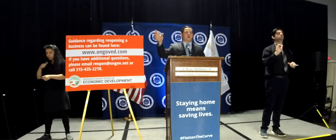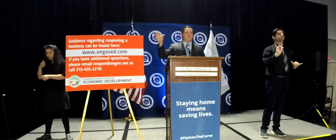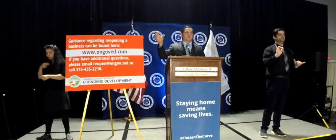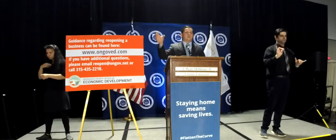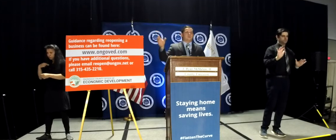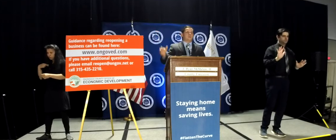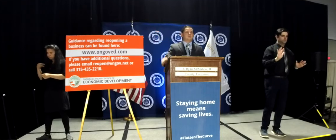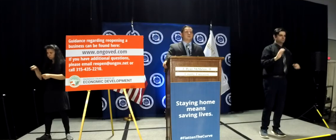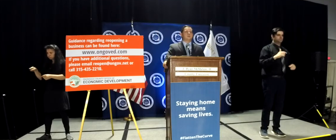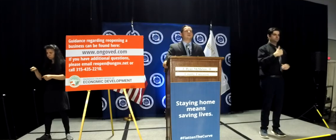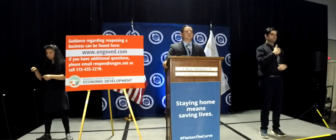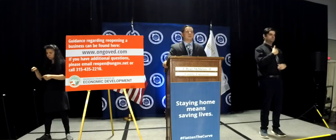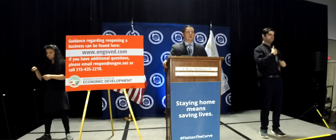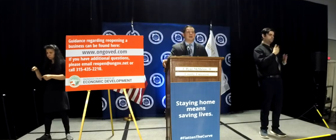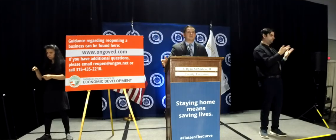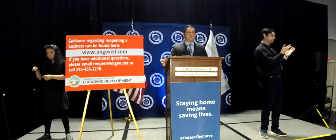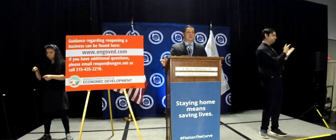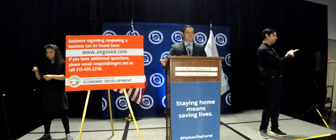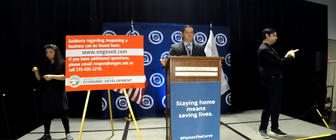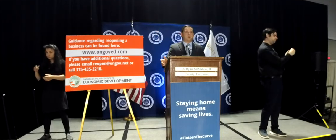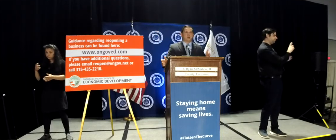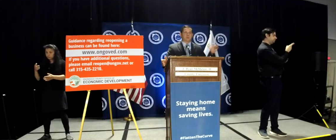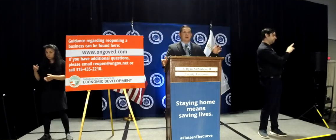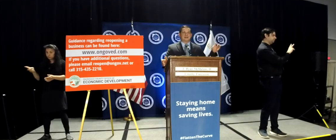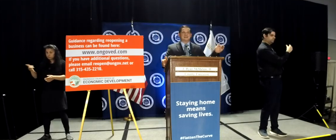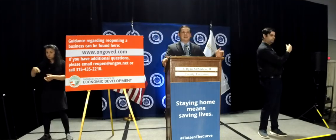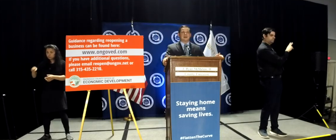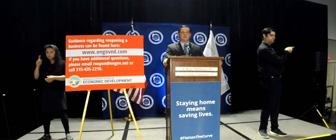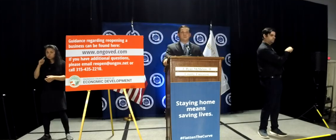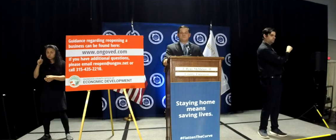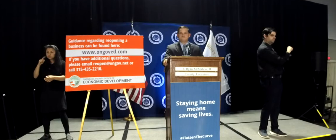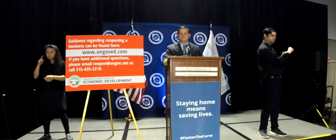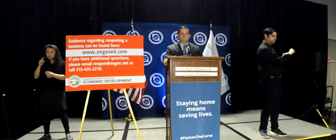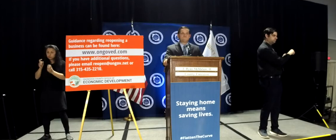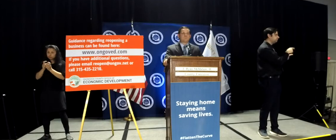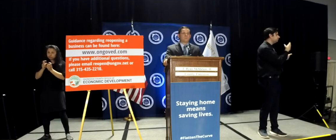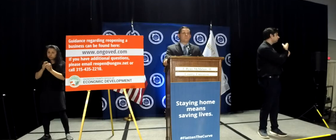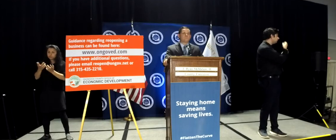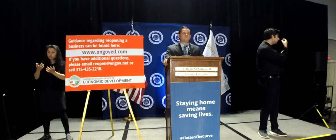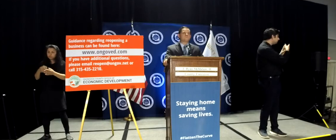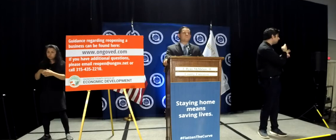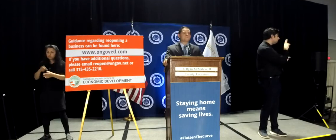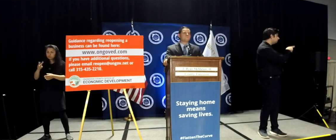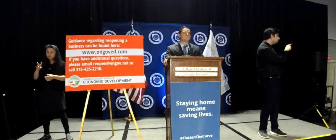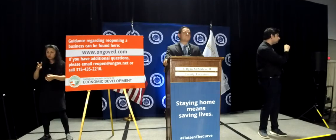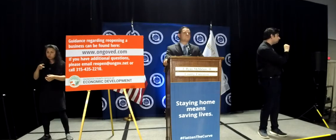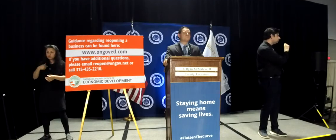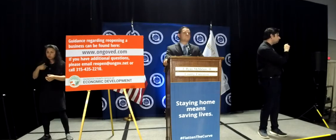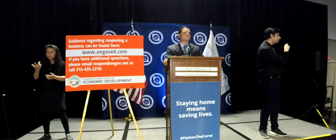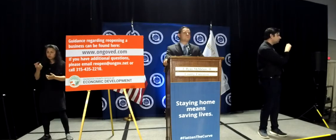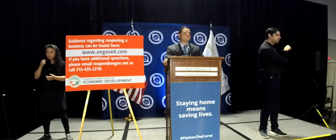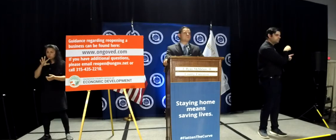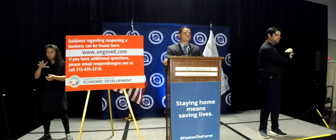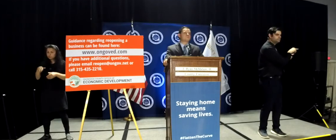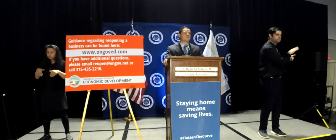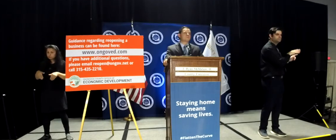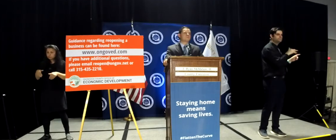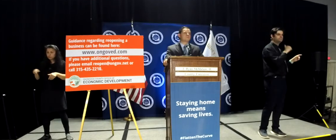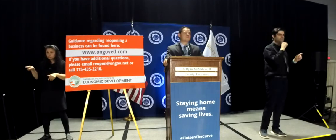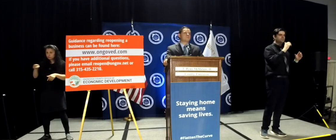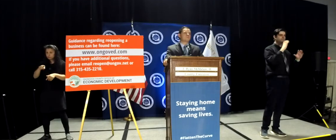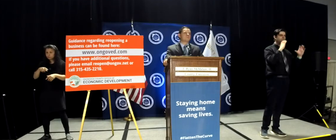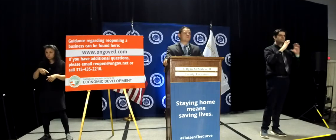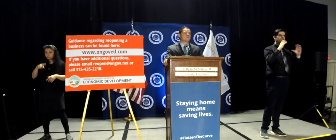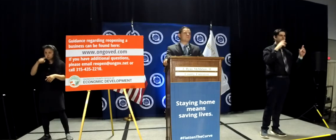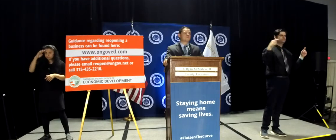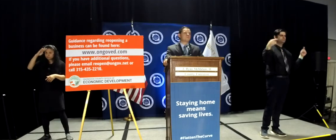that as part of my process, but that's part of a process I have. I guess, but so at 8 o'clock last night or 7 o'clock last